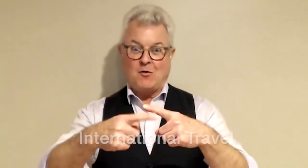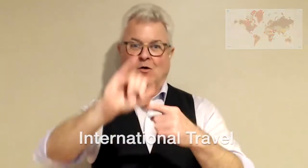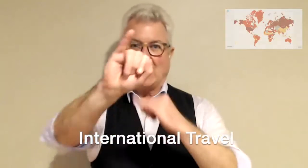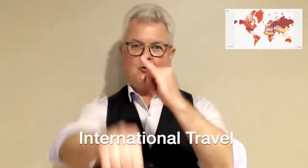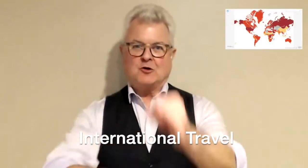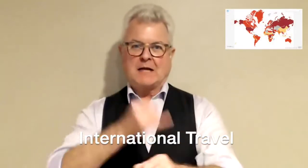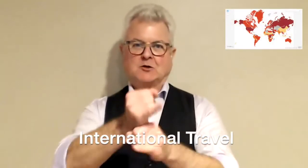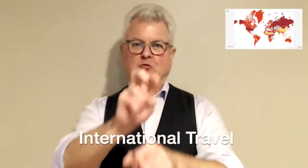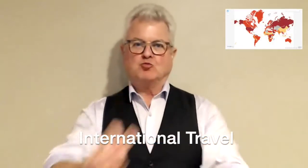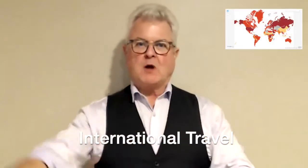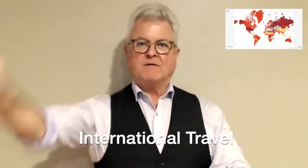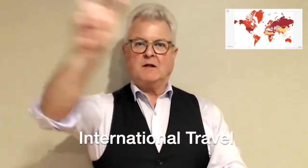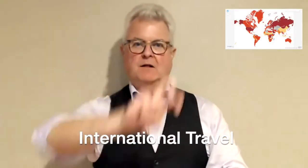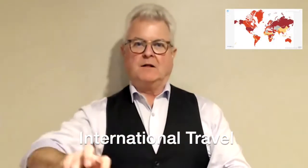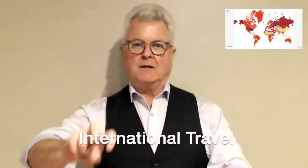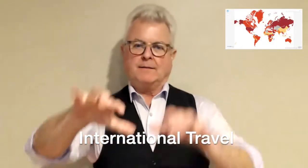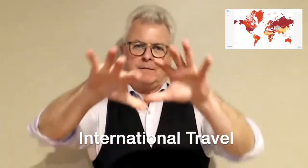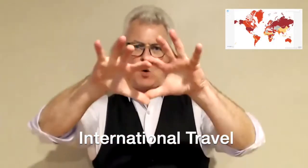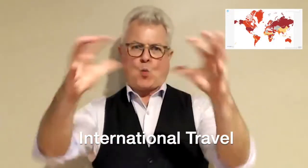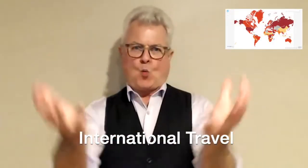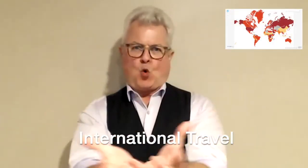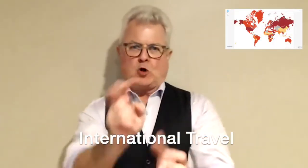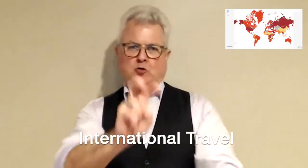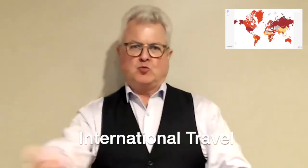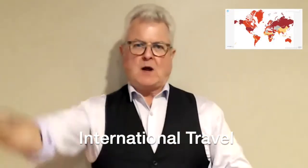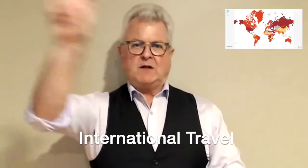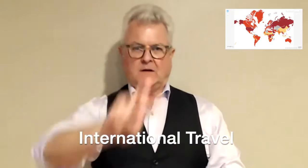Today's topic, we're going to be speaking about international travel